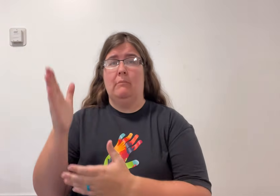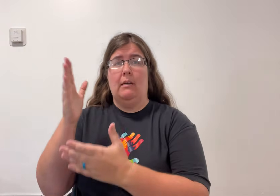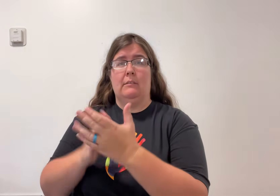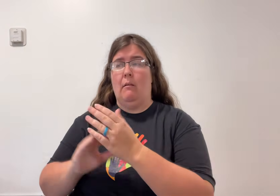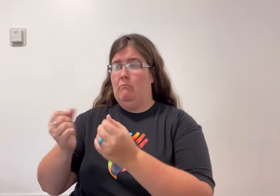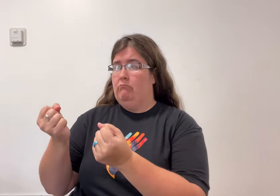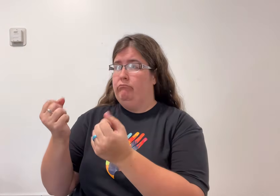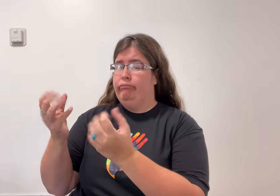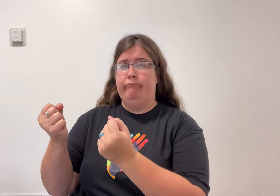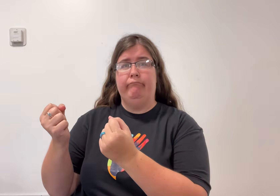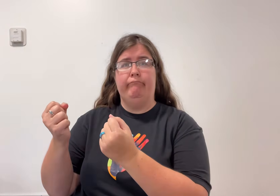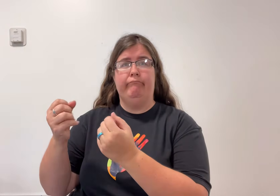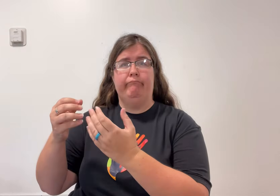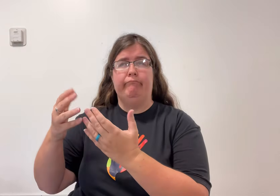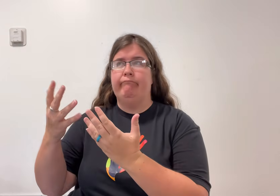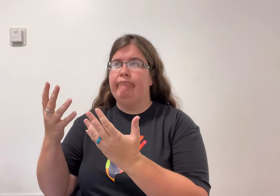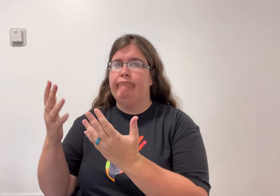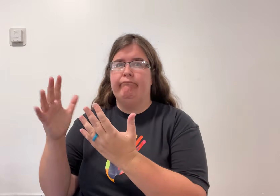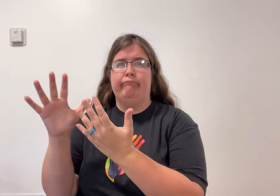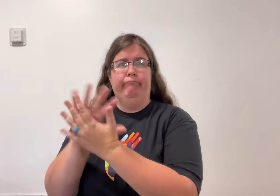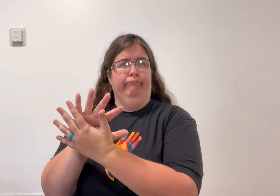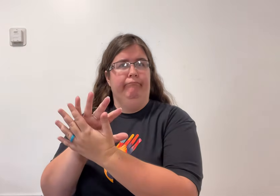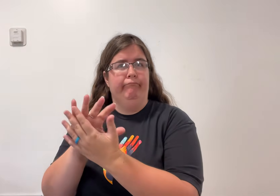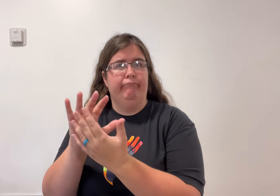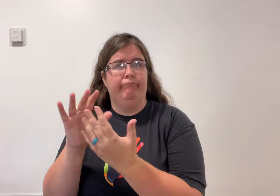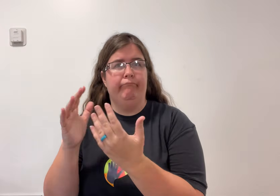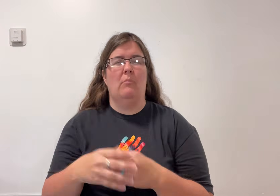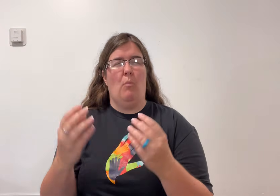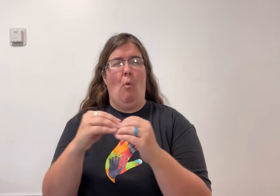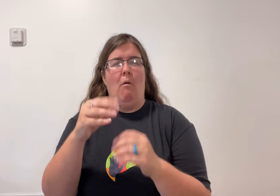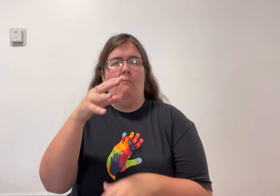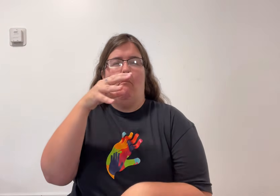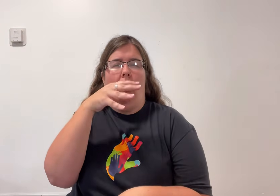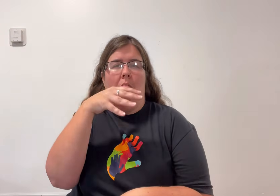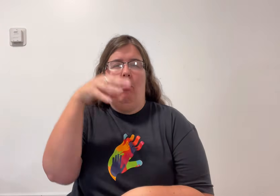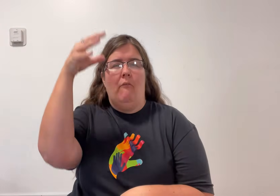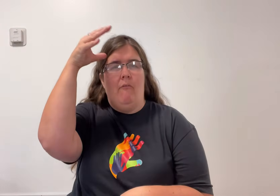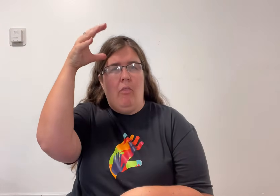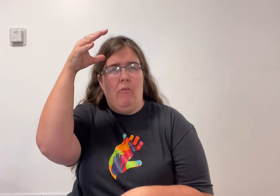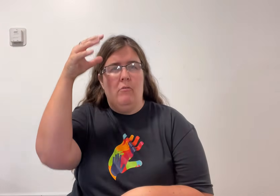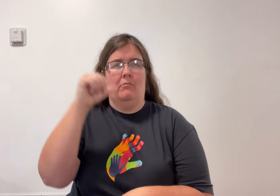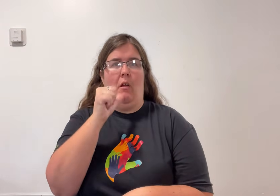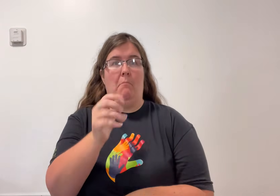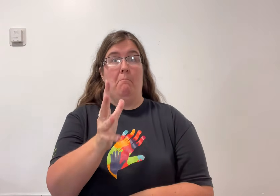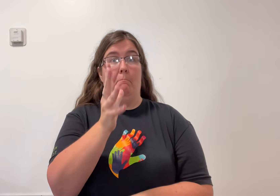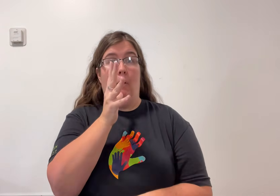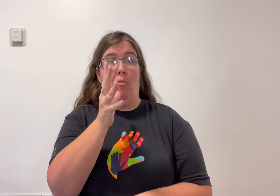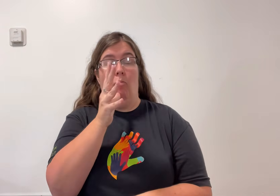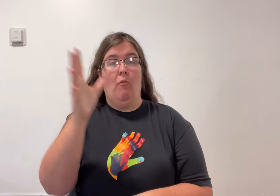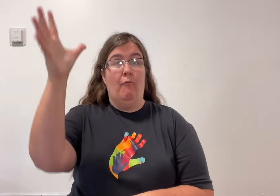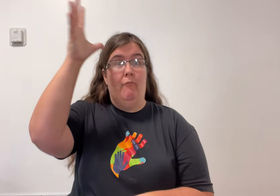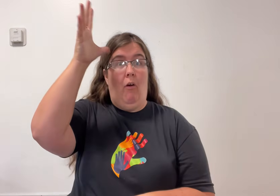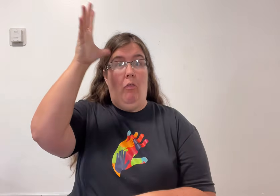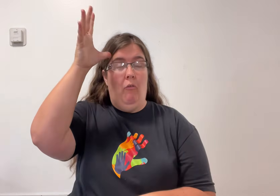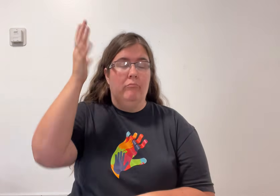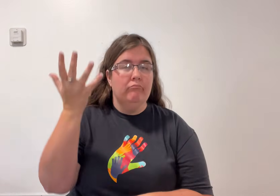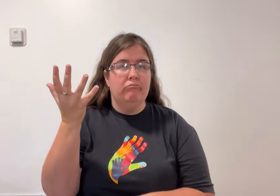so super clear, and some sign blurrily. They mumble and sign in essence. They might sign mom and dad like this and not with stiff and precise